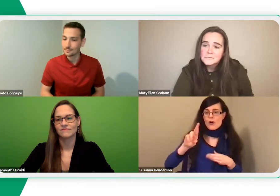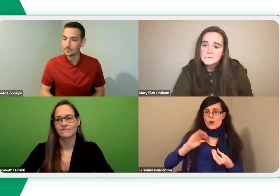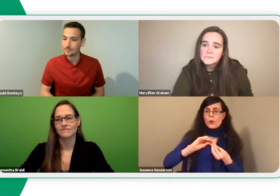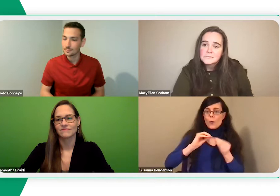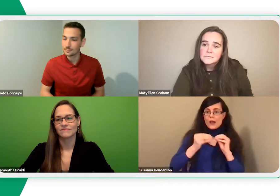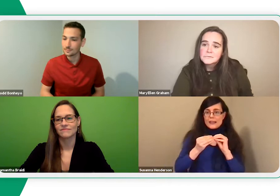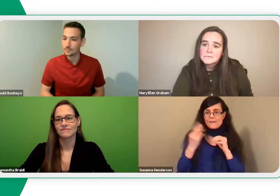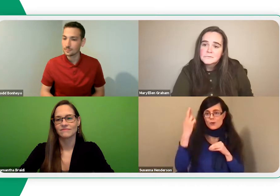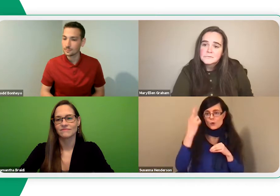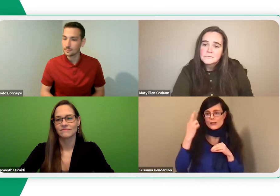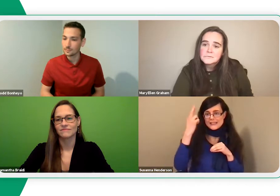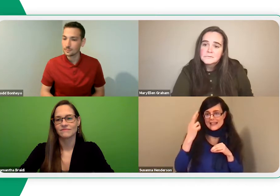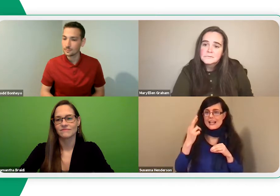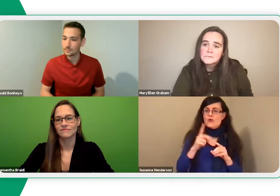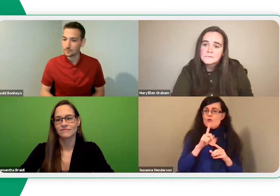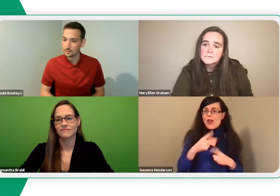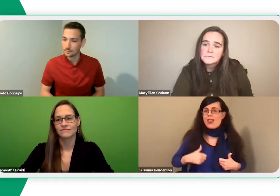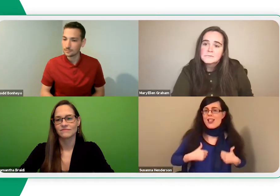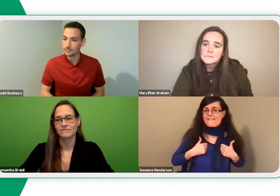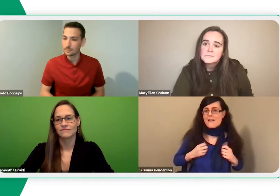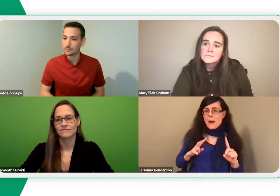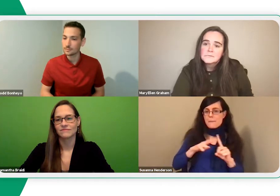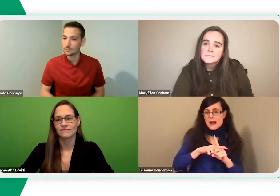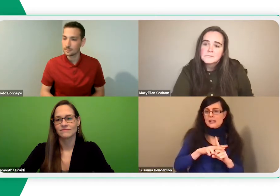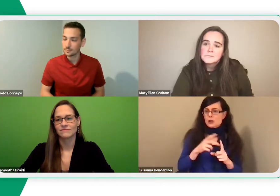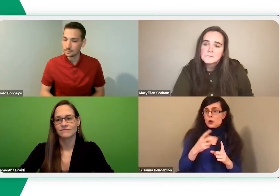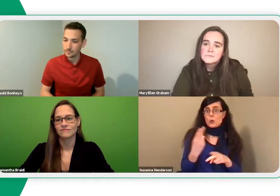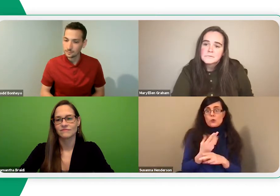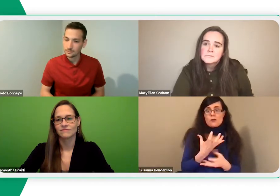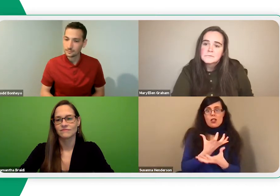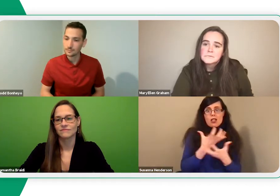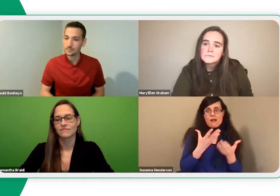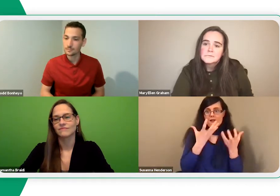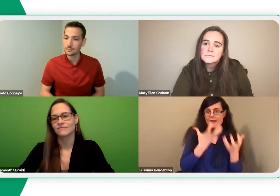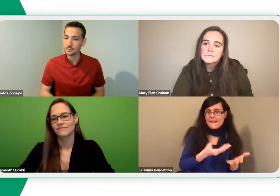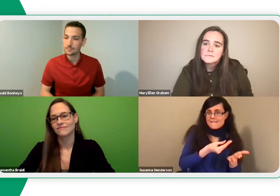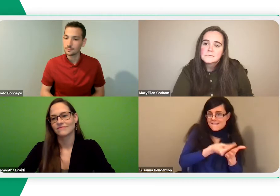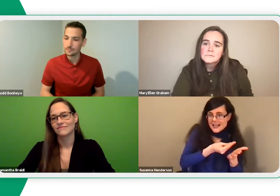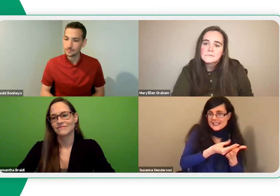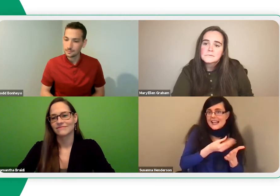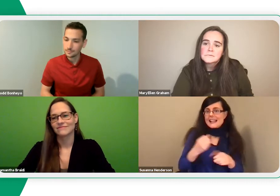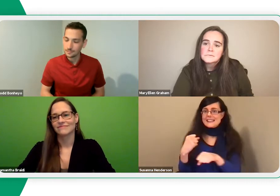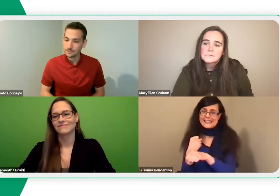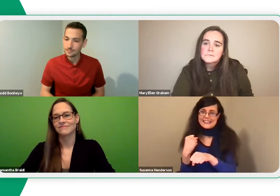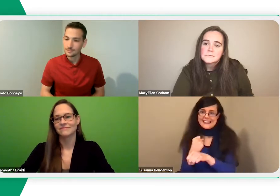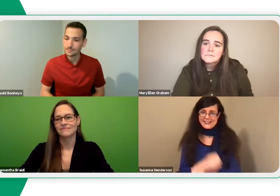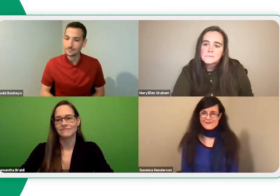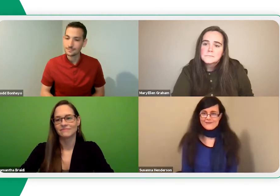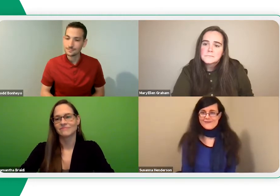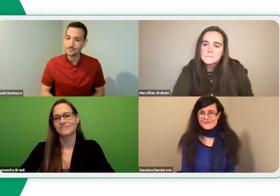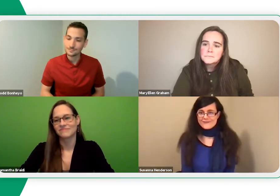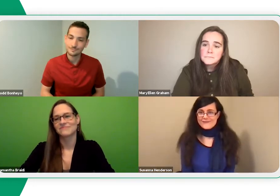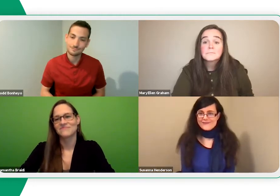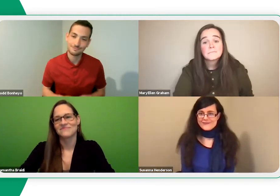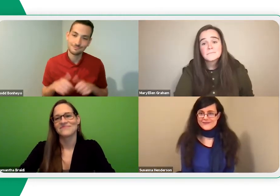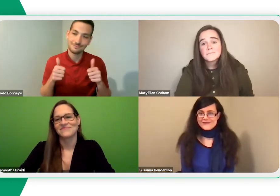University now for 8 years. And I teach quantitative reasoning and applied mathematics. So really, it's a lot to do